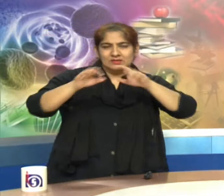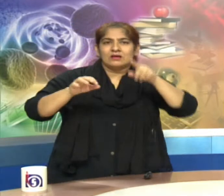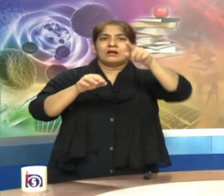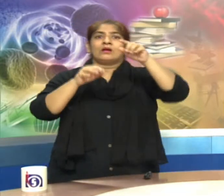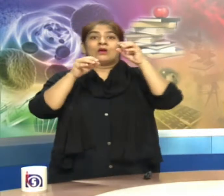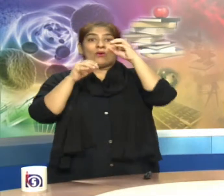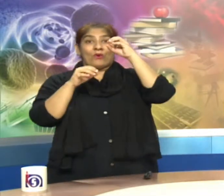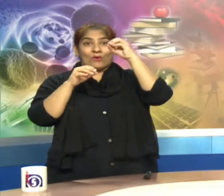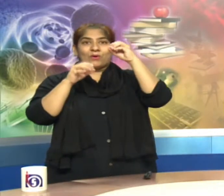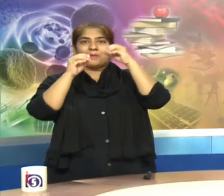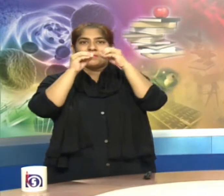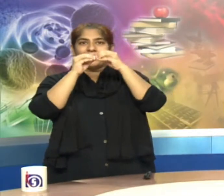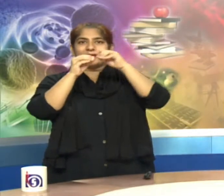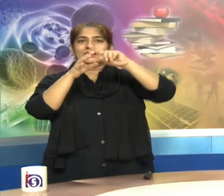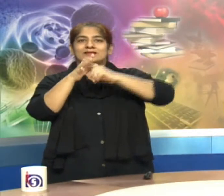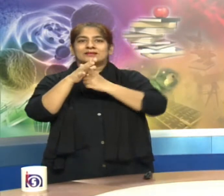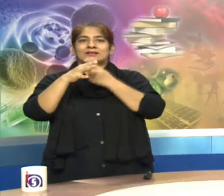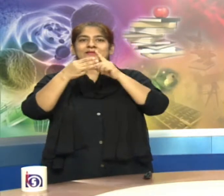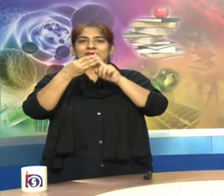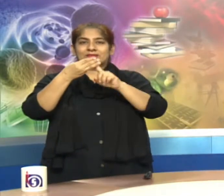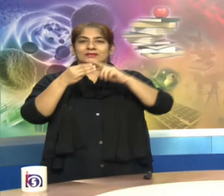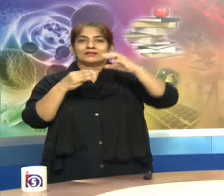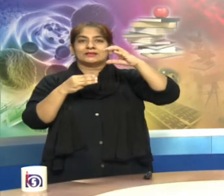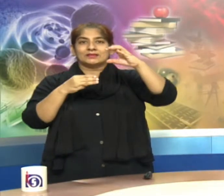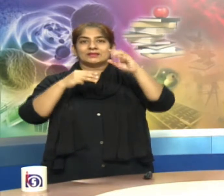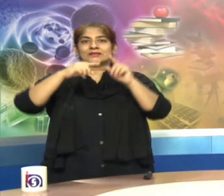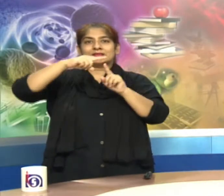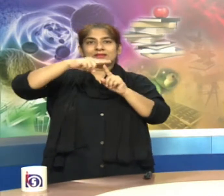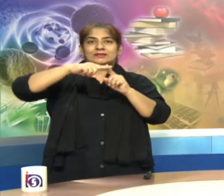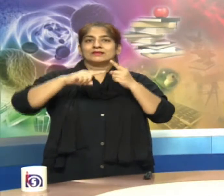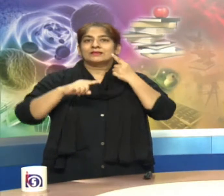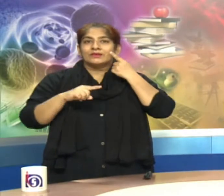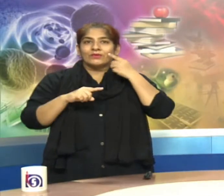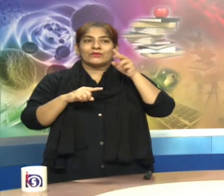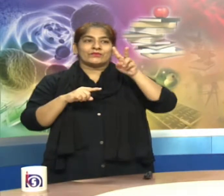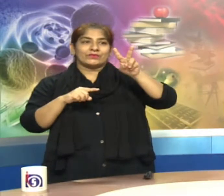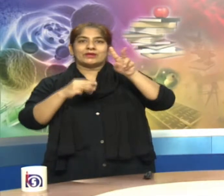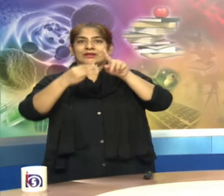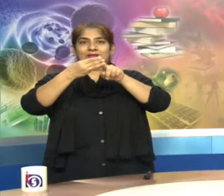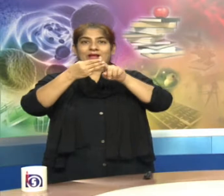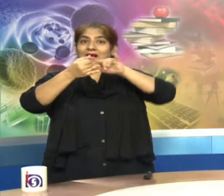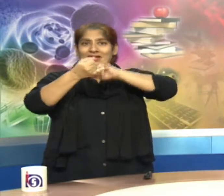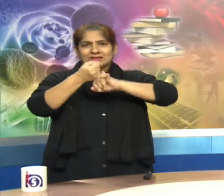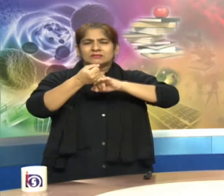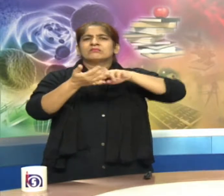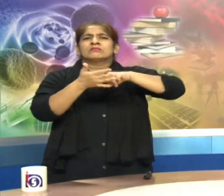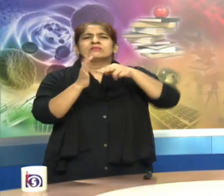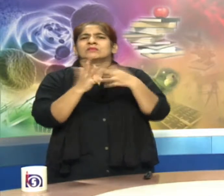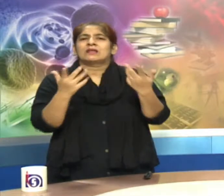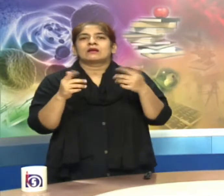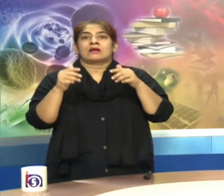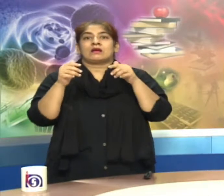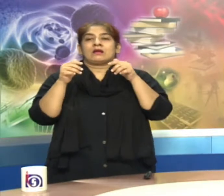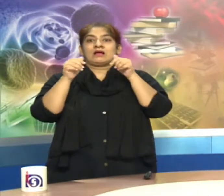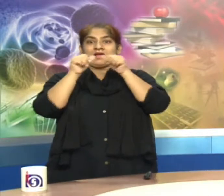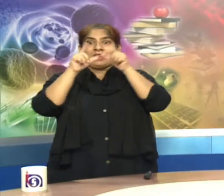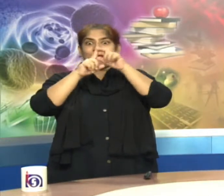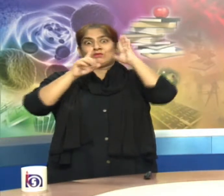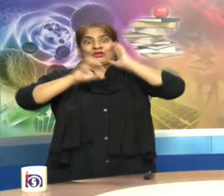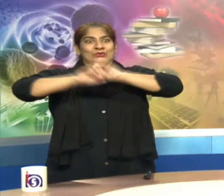is also about the advertising. You have to tell what are the objectives of